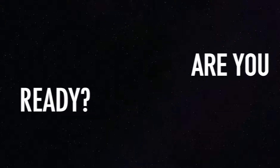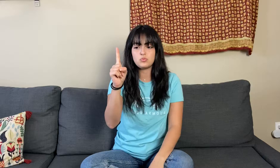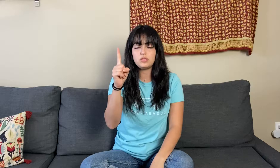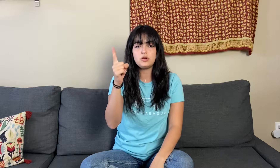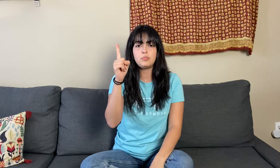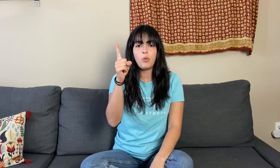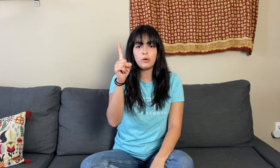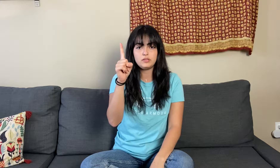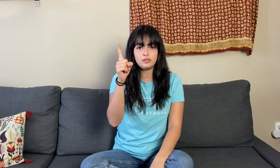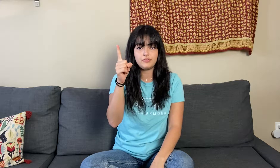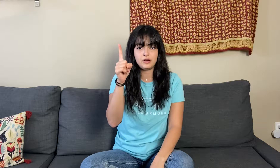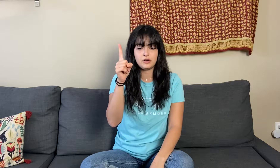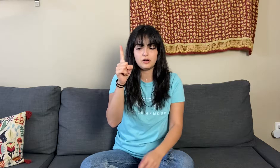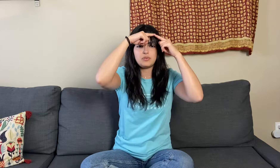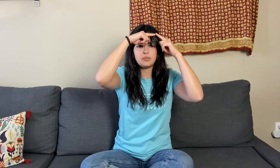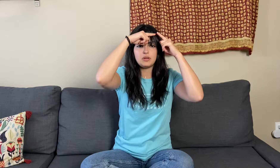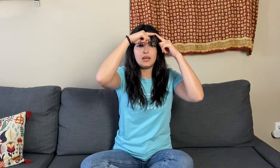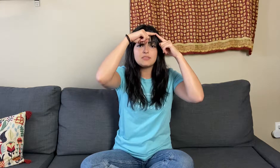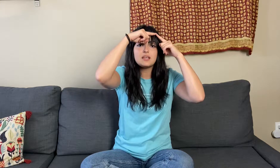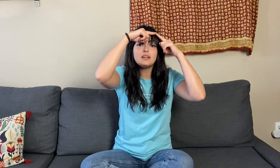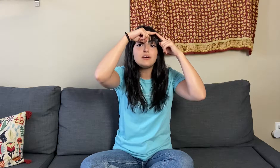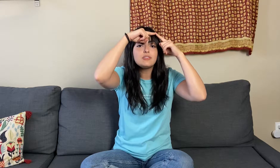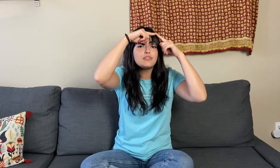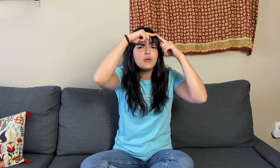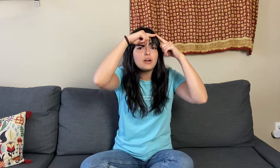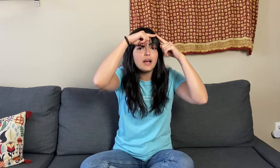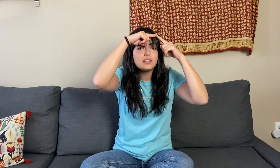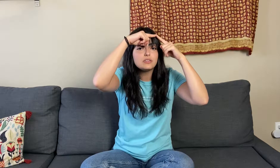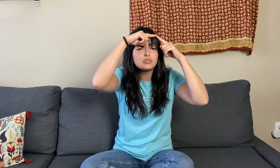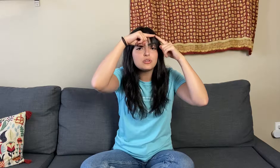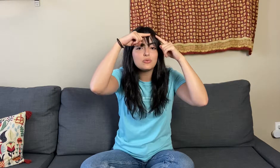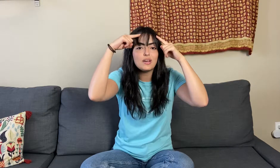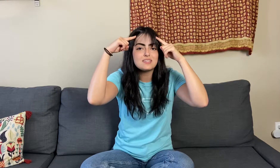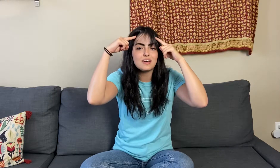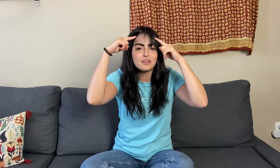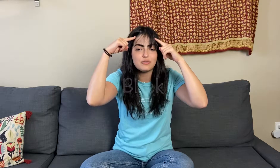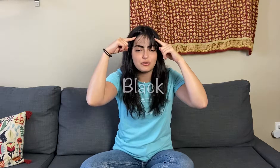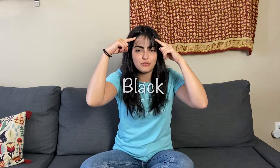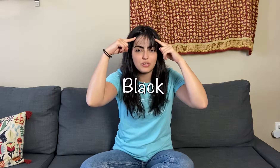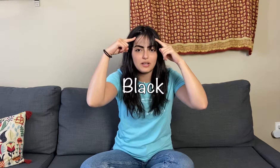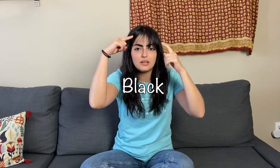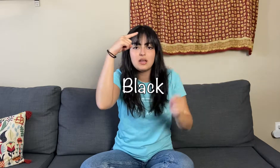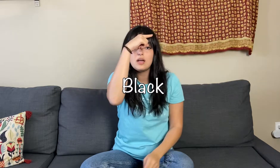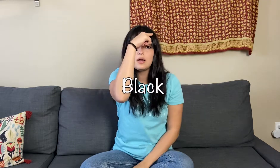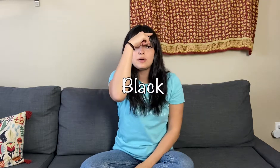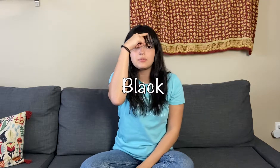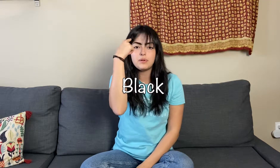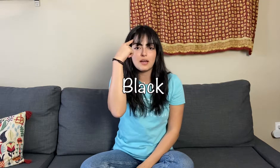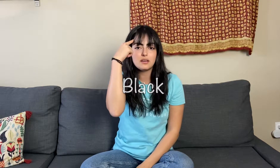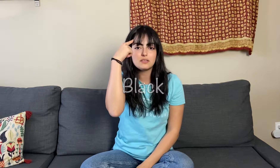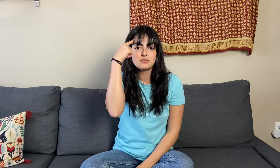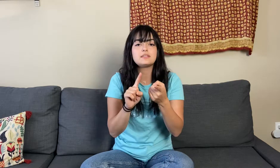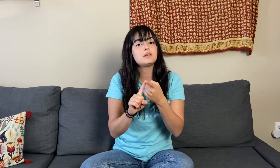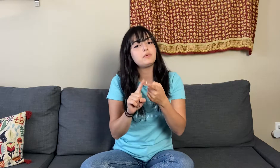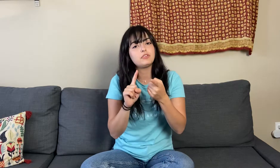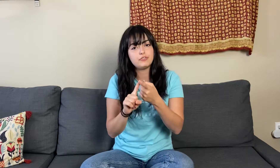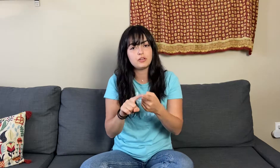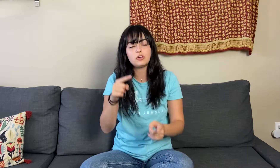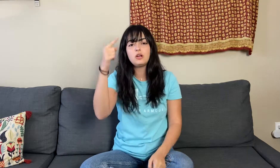With your pointer finger from your left side of your forehead to the right side of your forehead, black. The tip of your finger